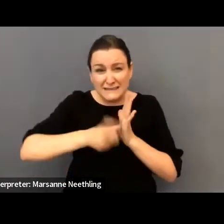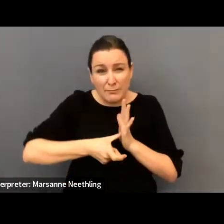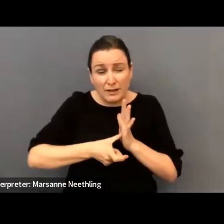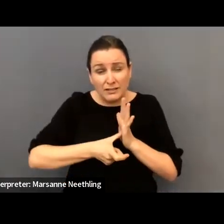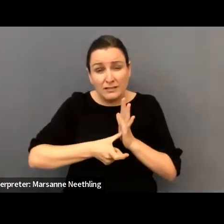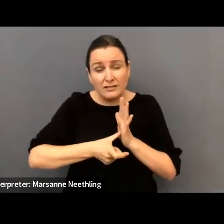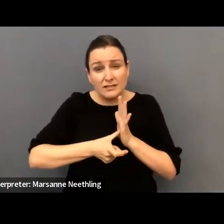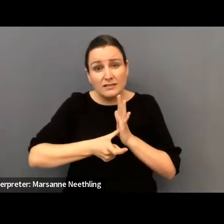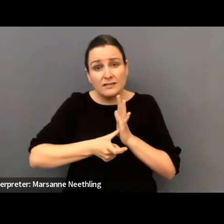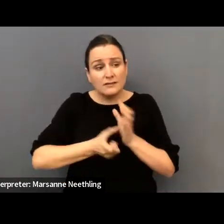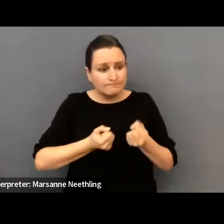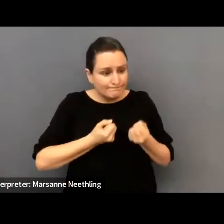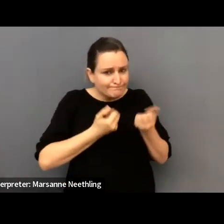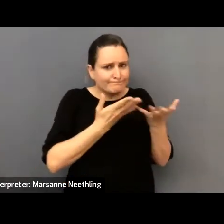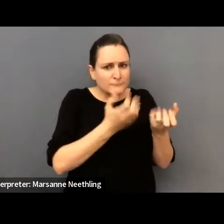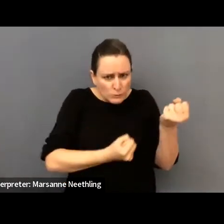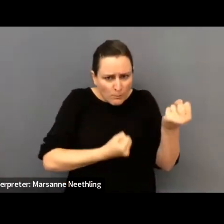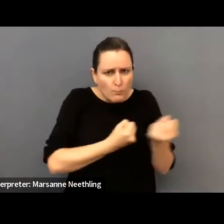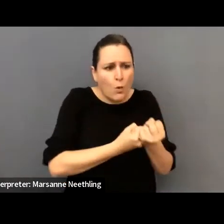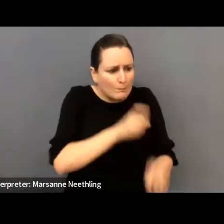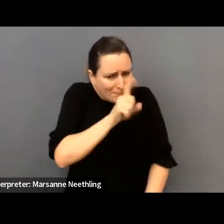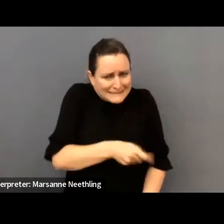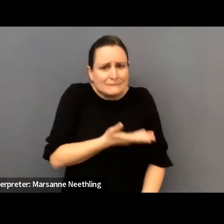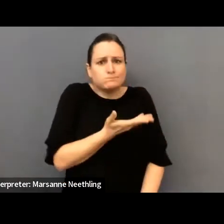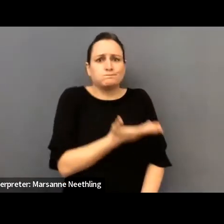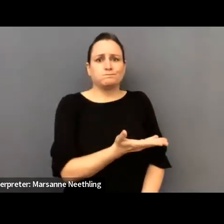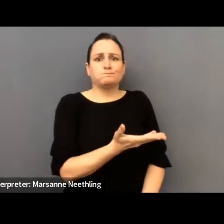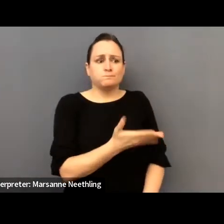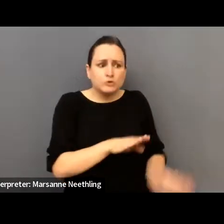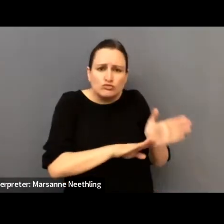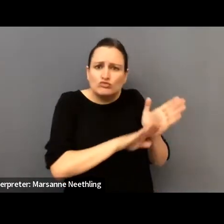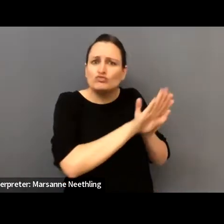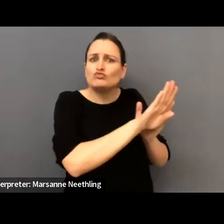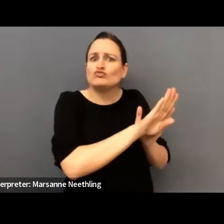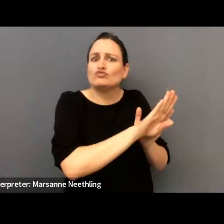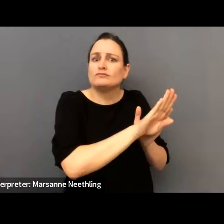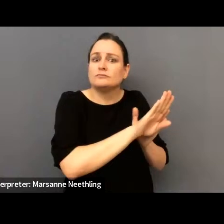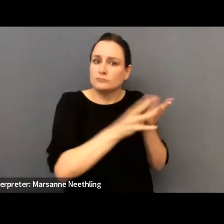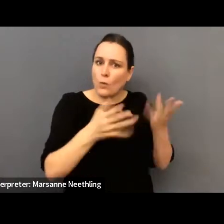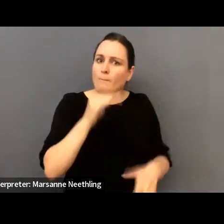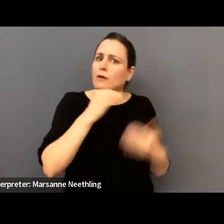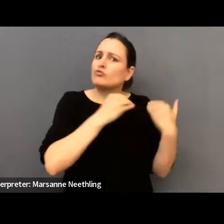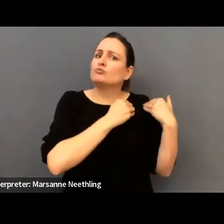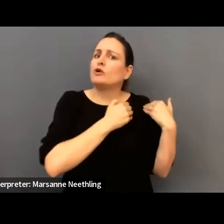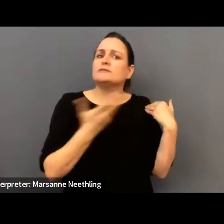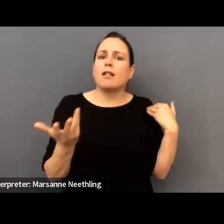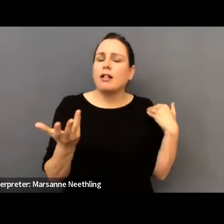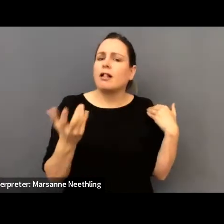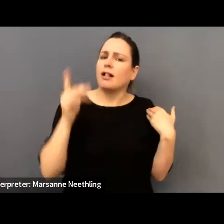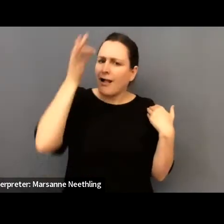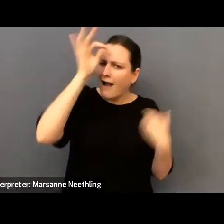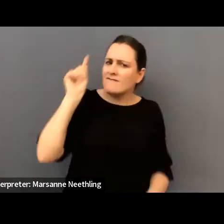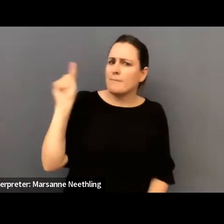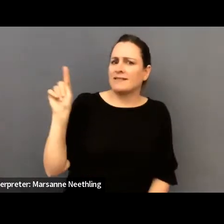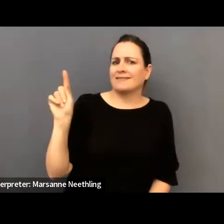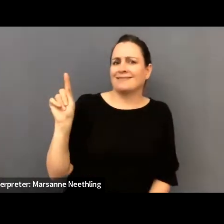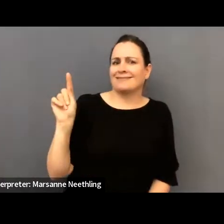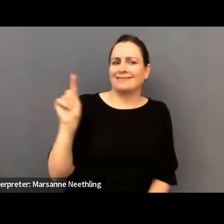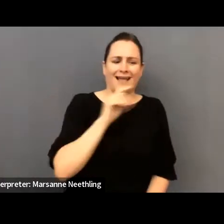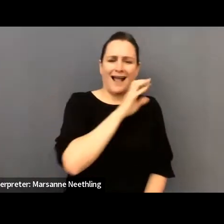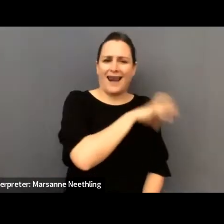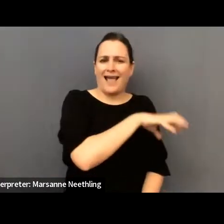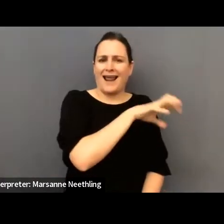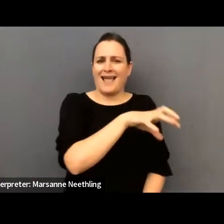world to be able to translate their commitments in paper to